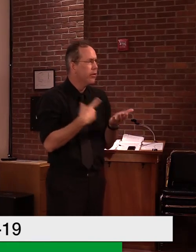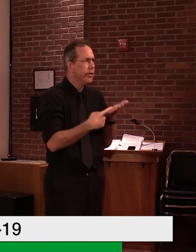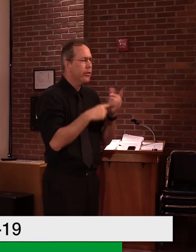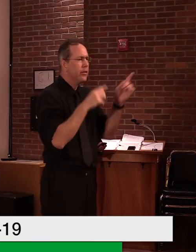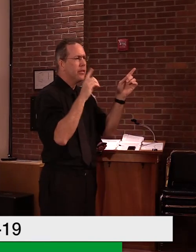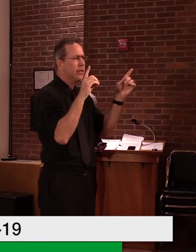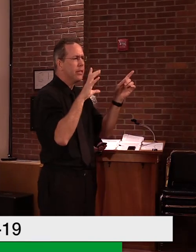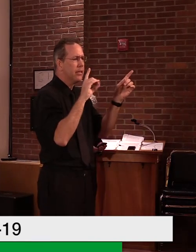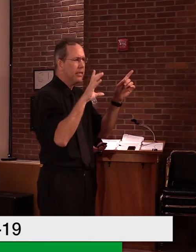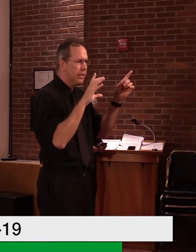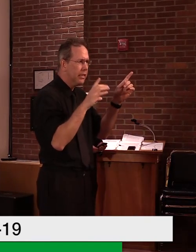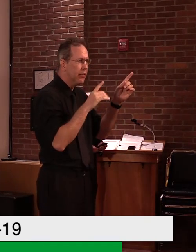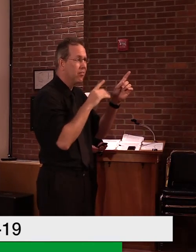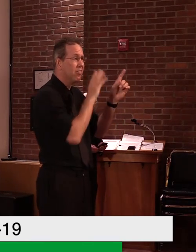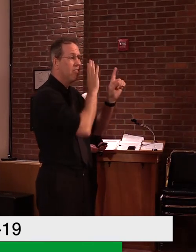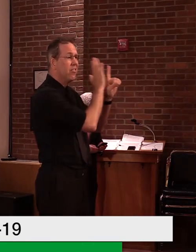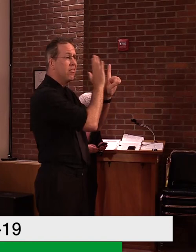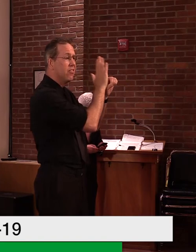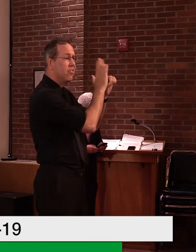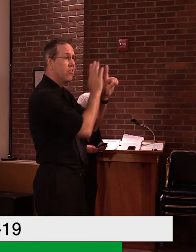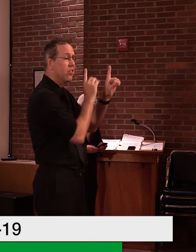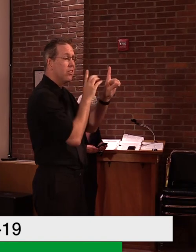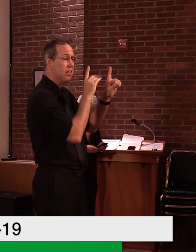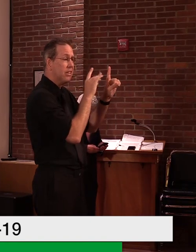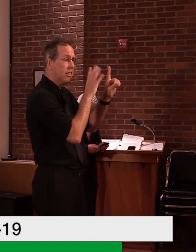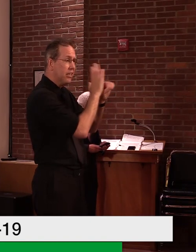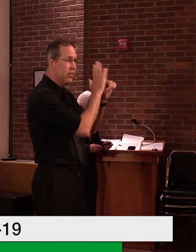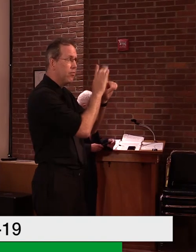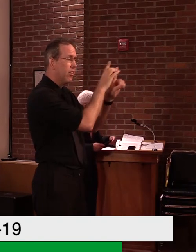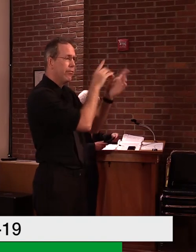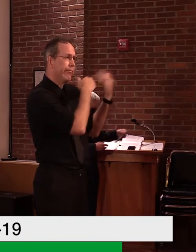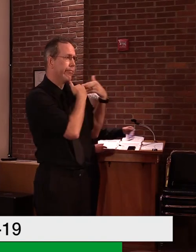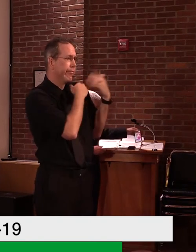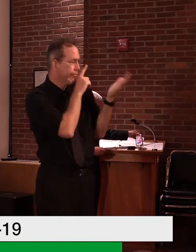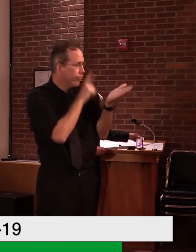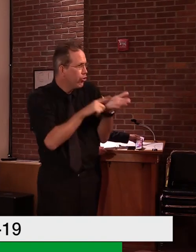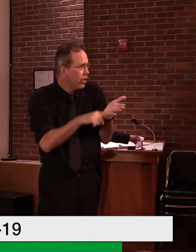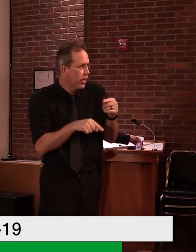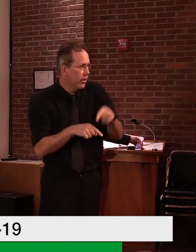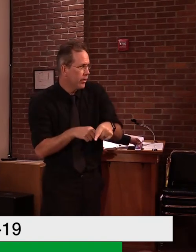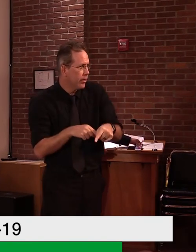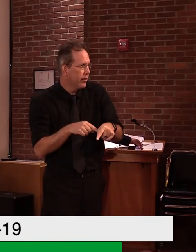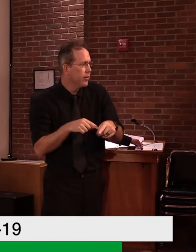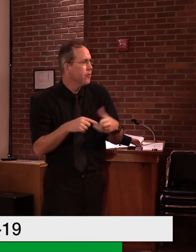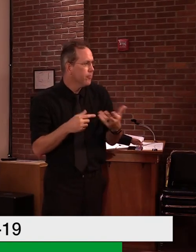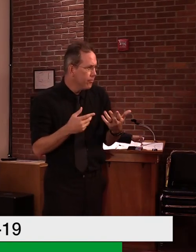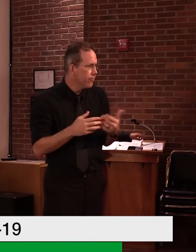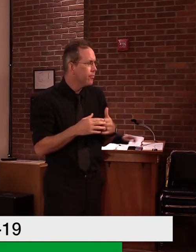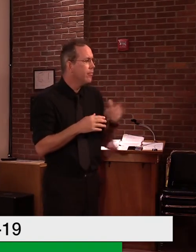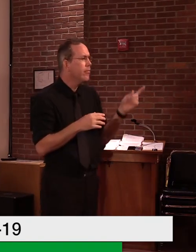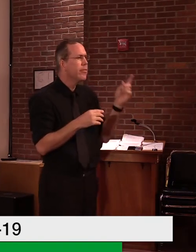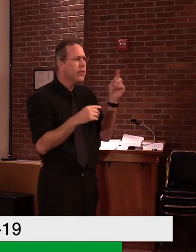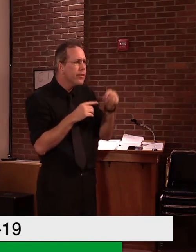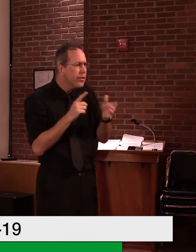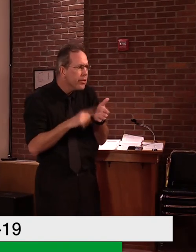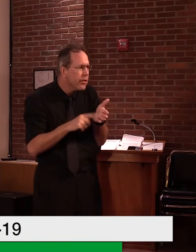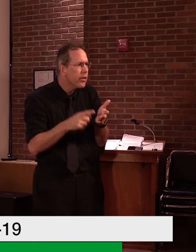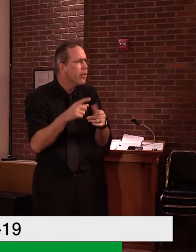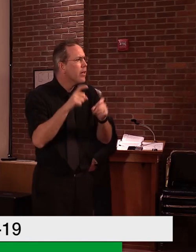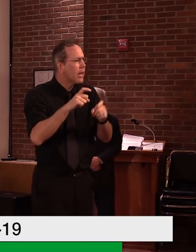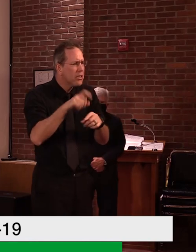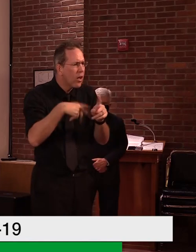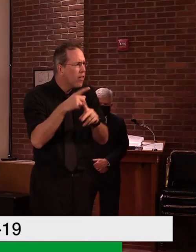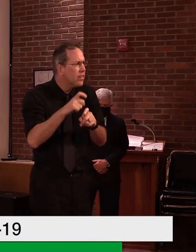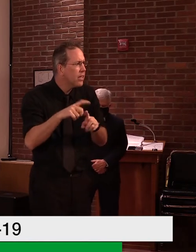investigation from the natural standpoint of the machinery, you know, the test platform, et cetera.